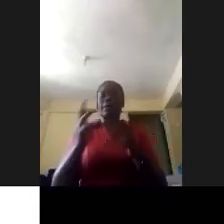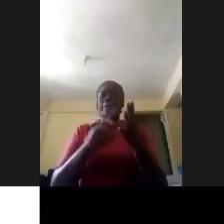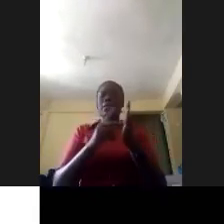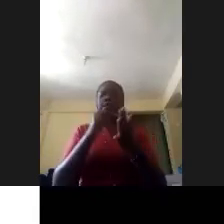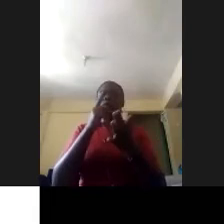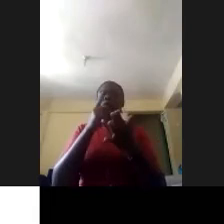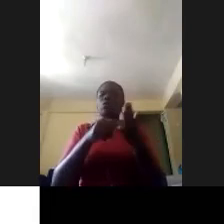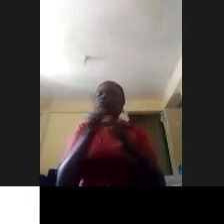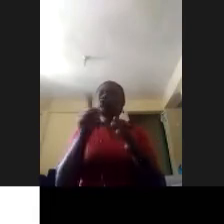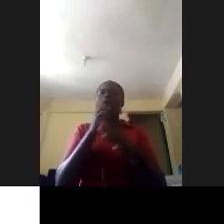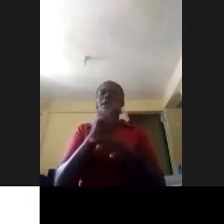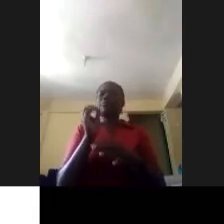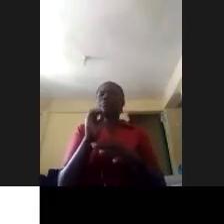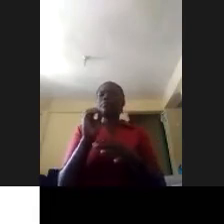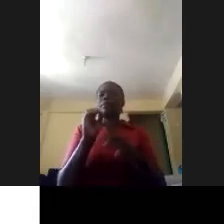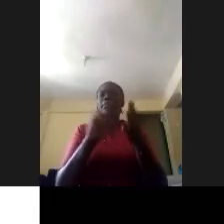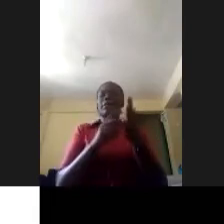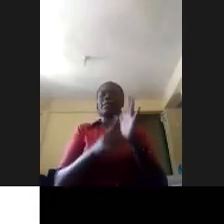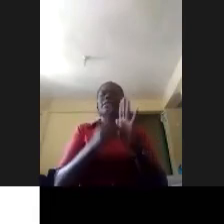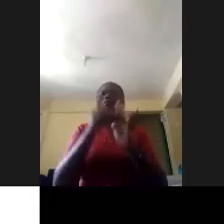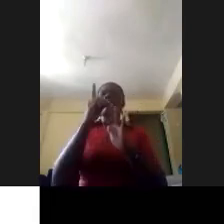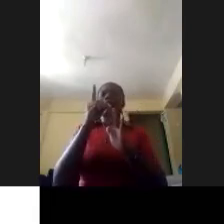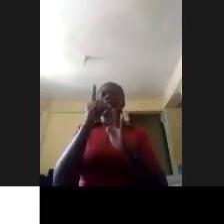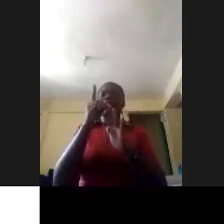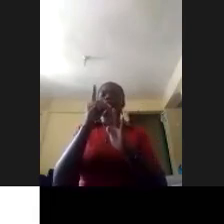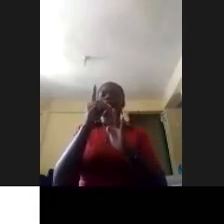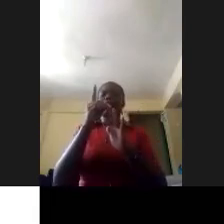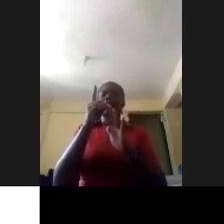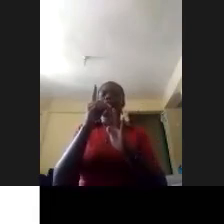are. Yeah, it's a developmental phase.